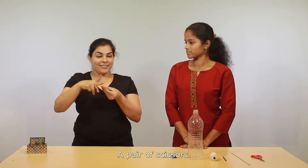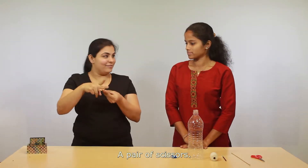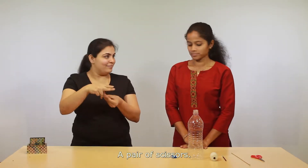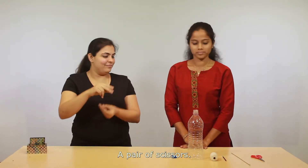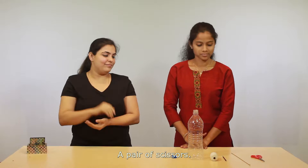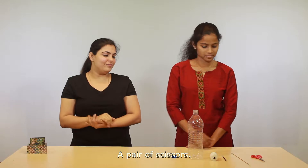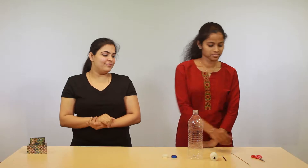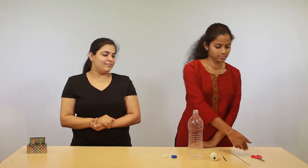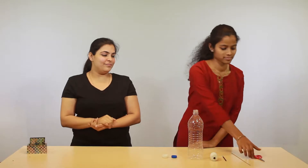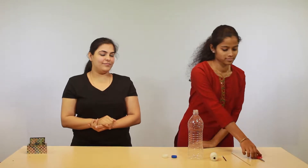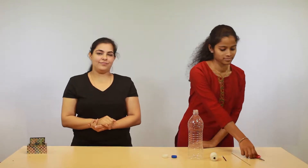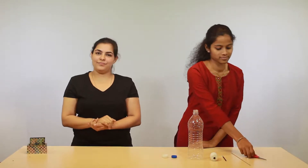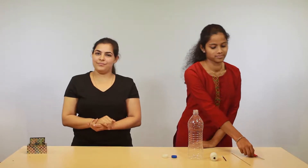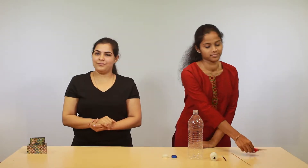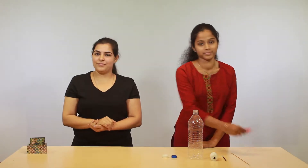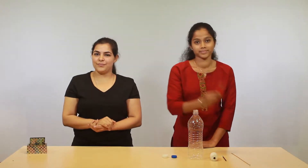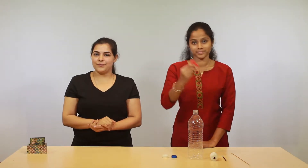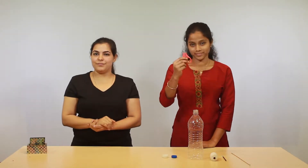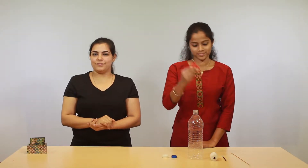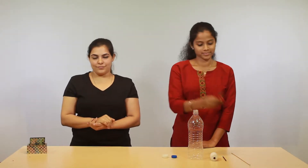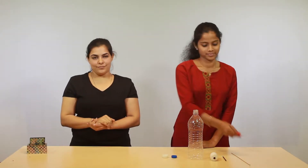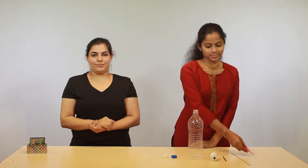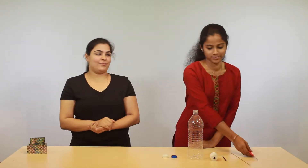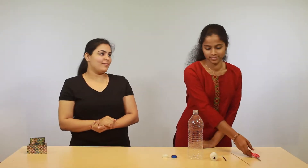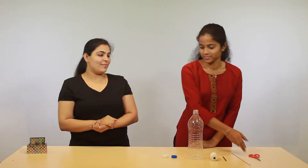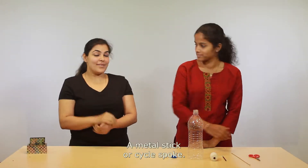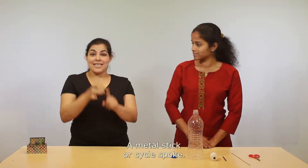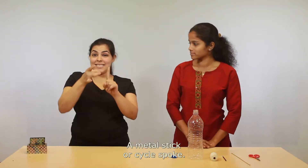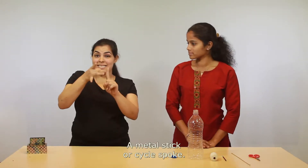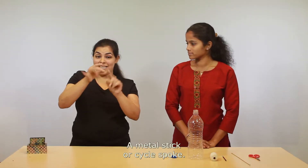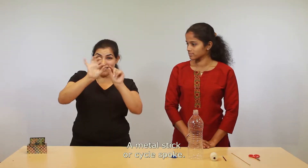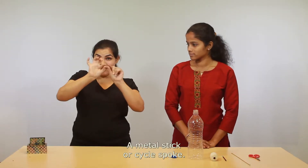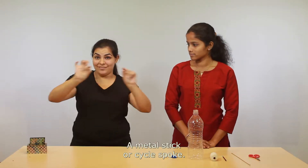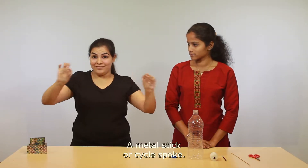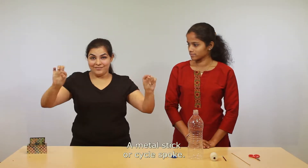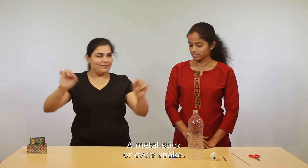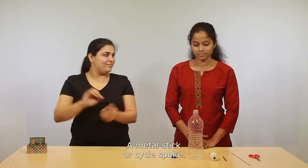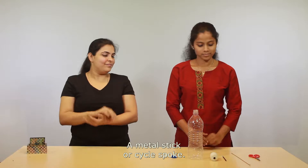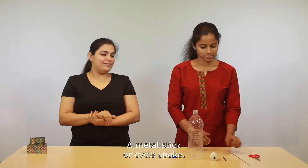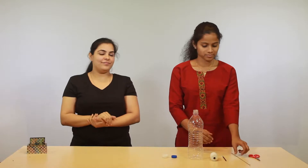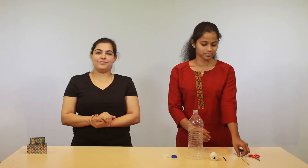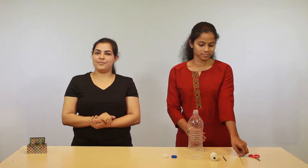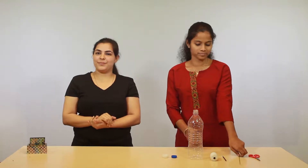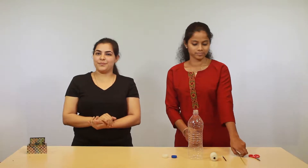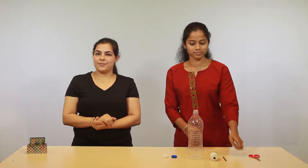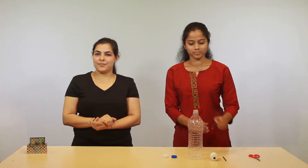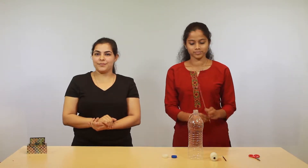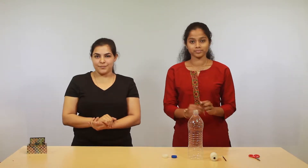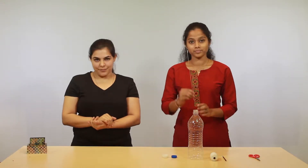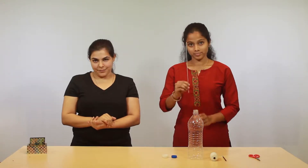we got that here a metal stick or cycle spoke got that